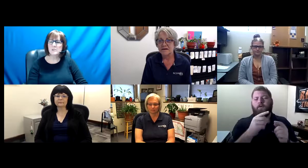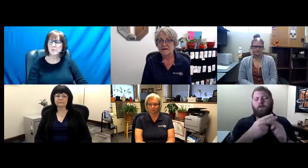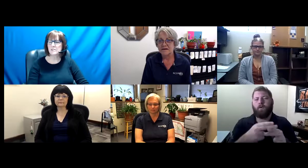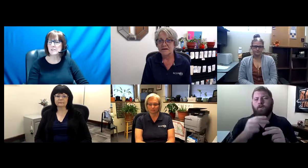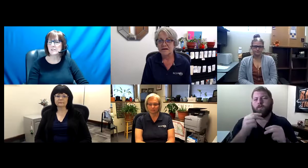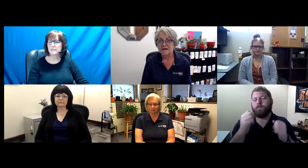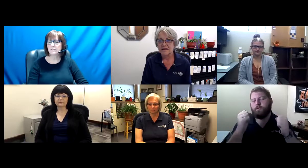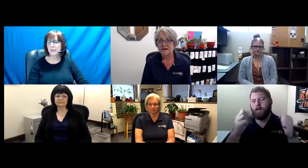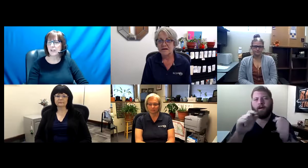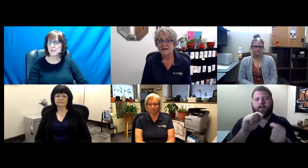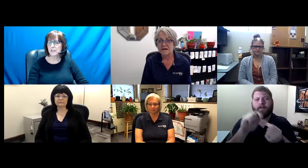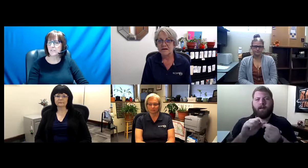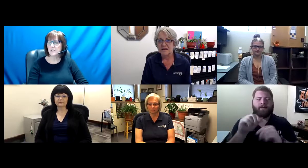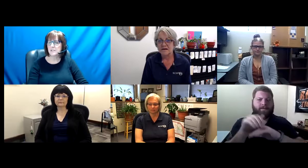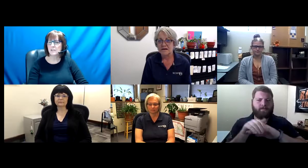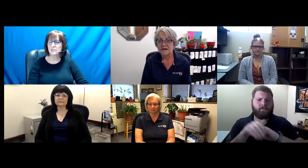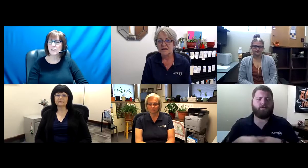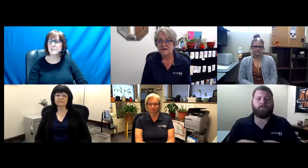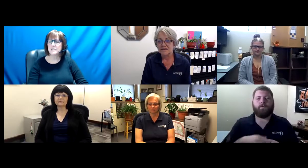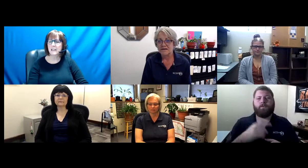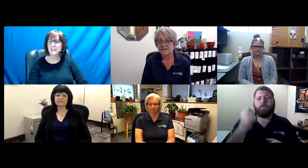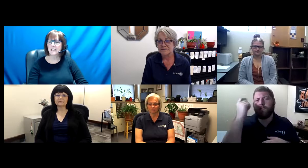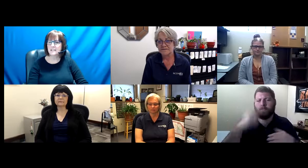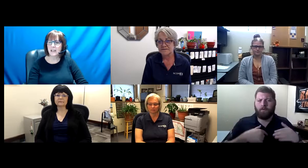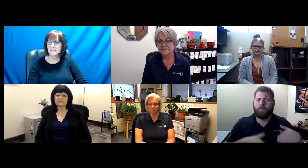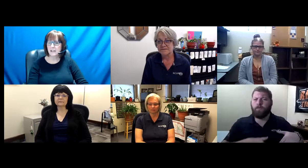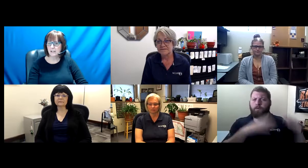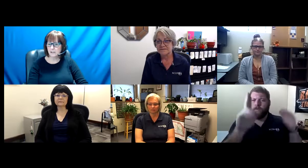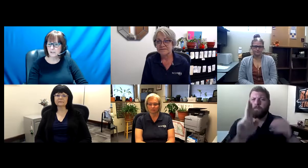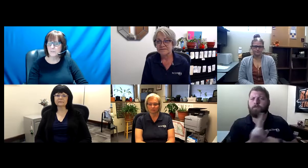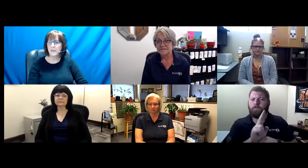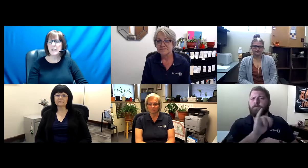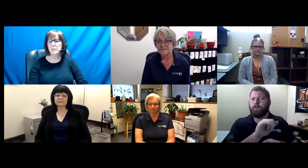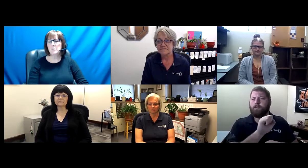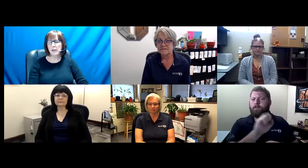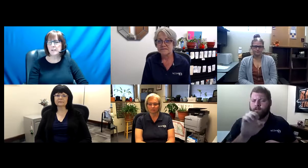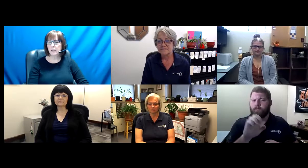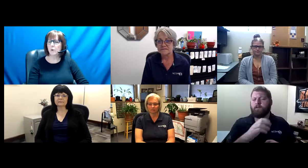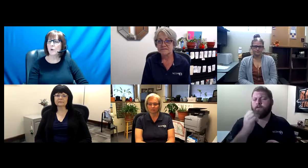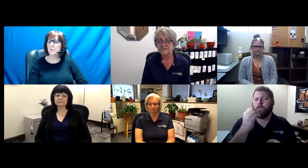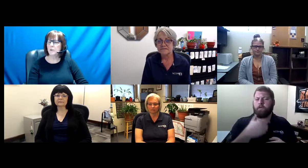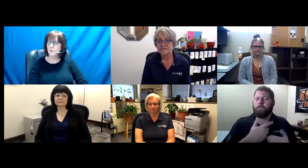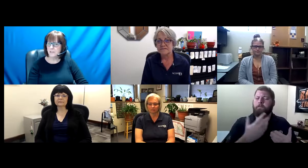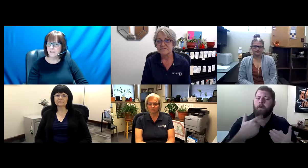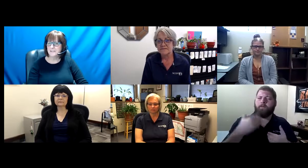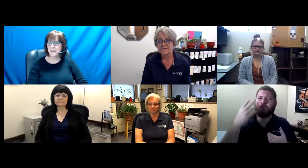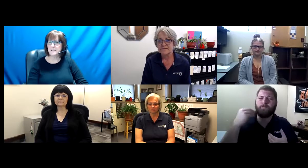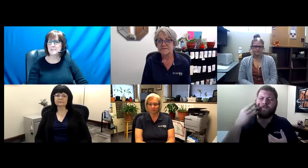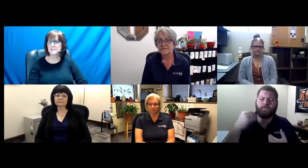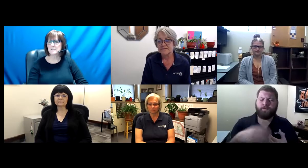is a little variation of ASL. It's called Signing Exact English. Keep in mind, I grew up using that sign system, and so